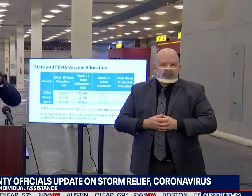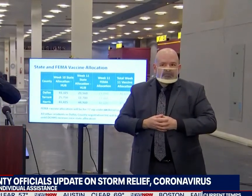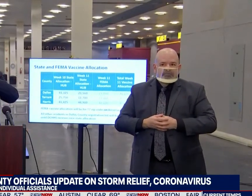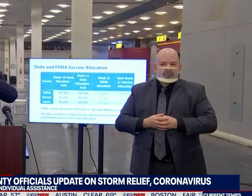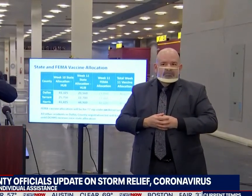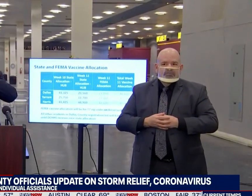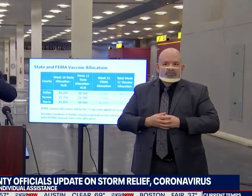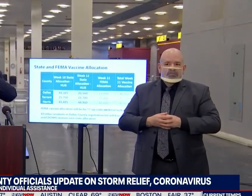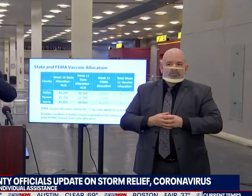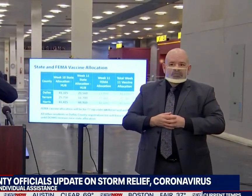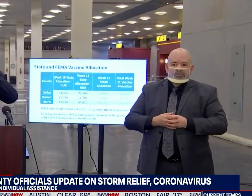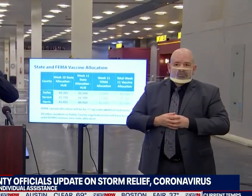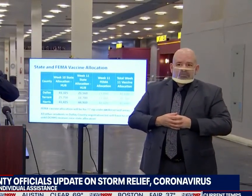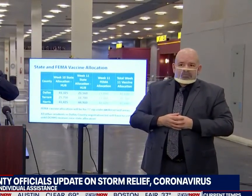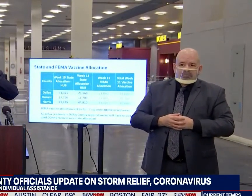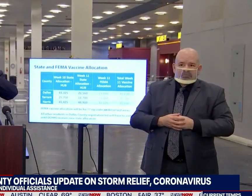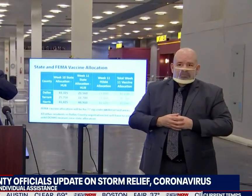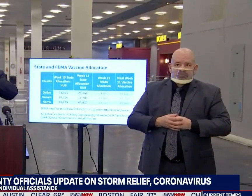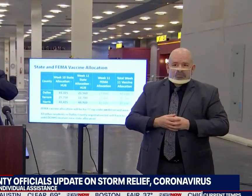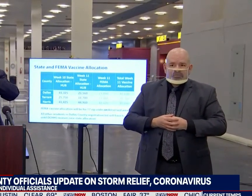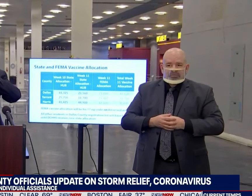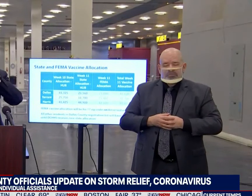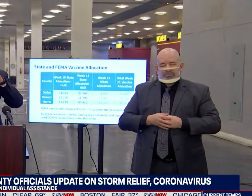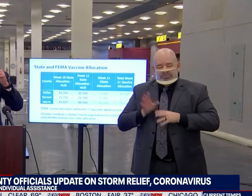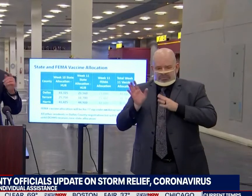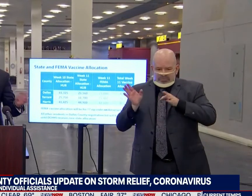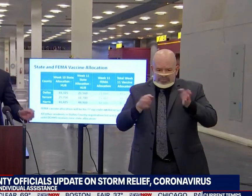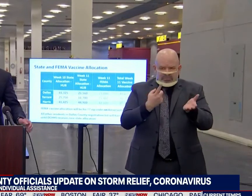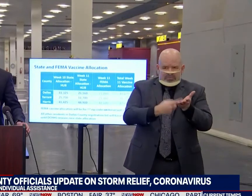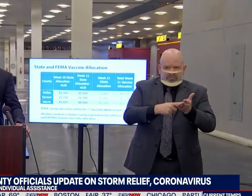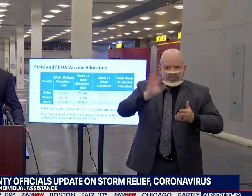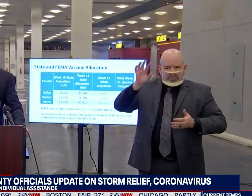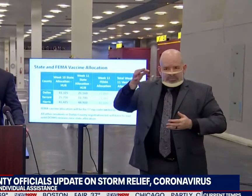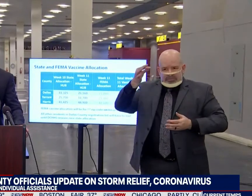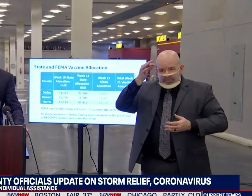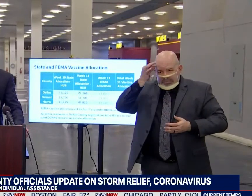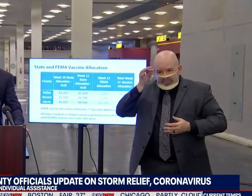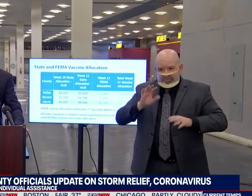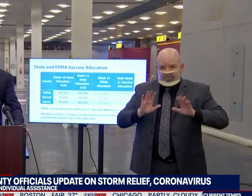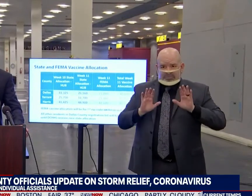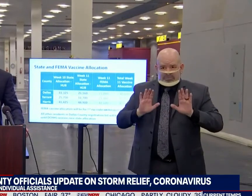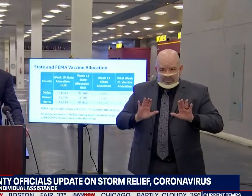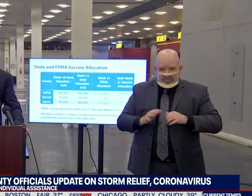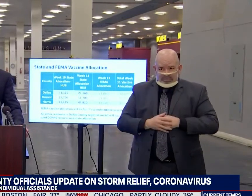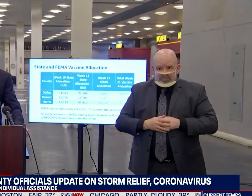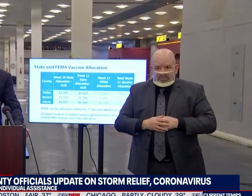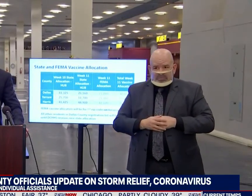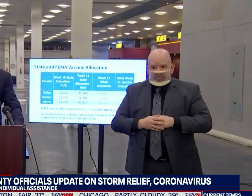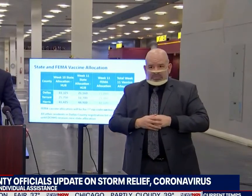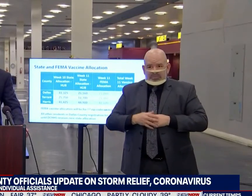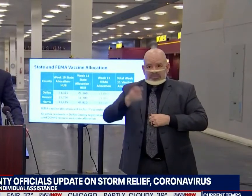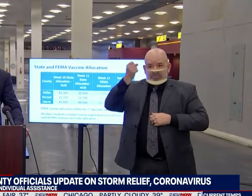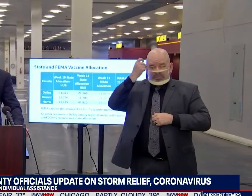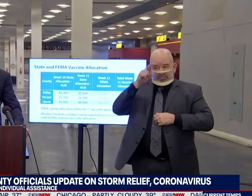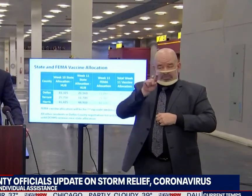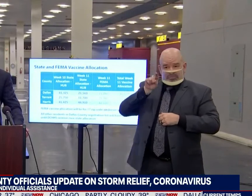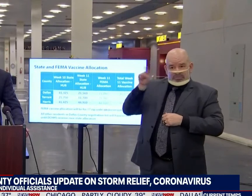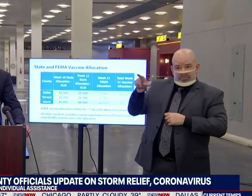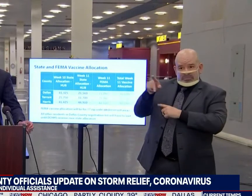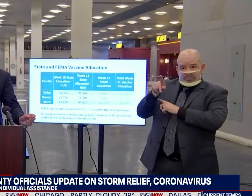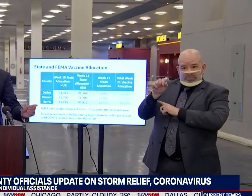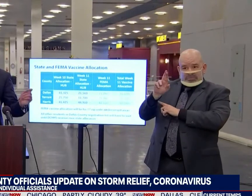site. Before I do that, um, at the end of this press conference, you're going to hear from the Parkland Center for Clinical Innovation, and